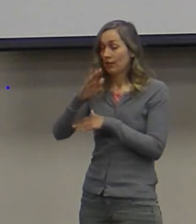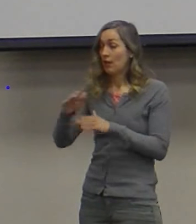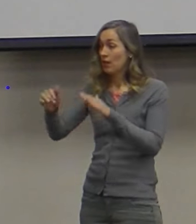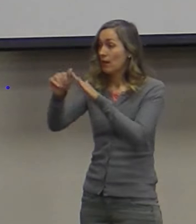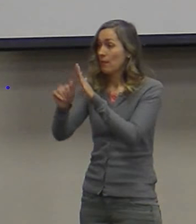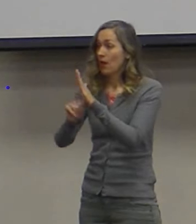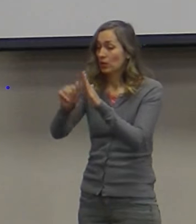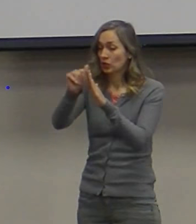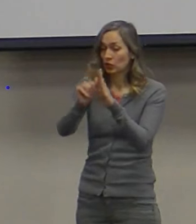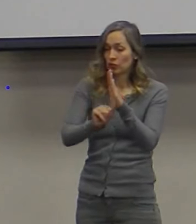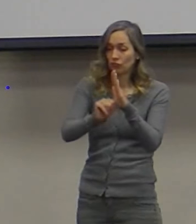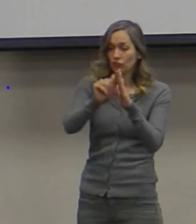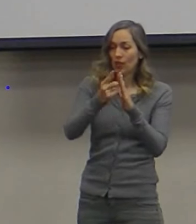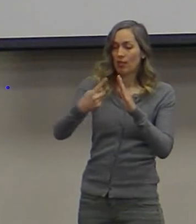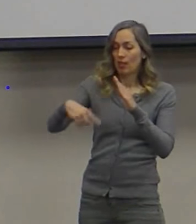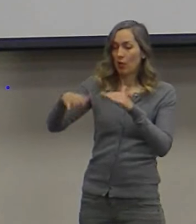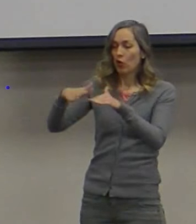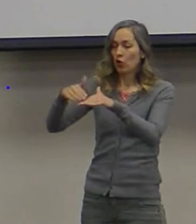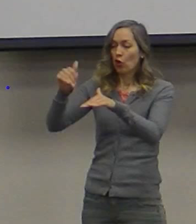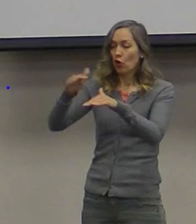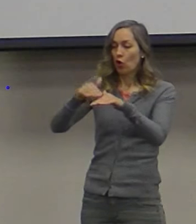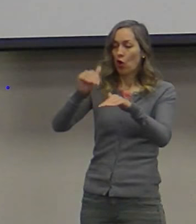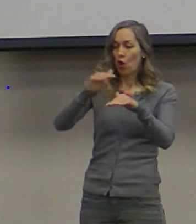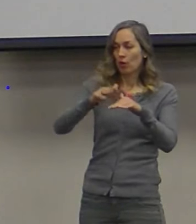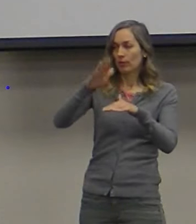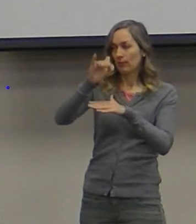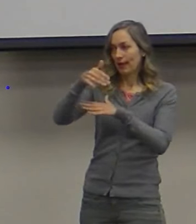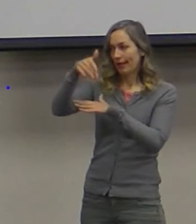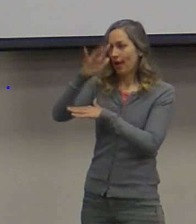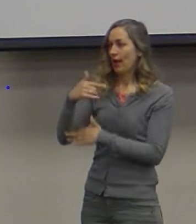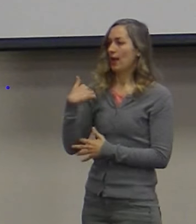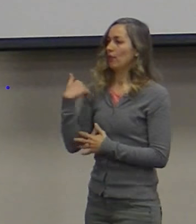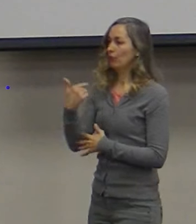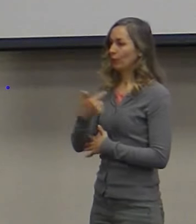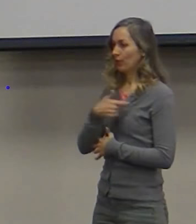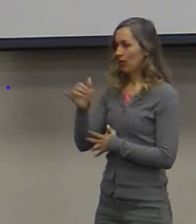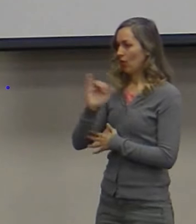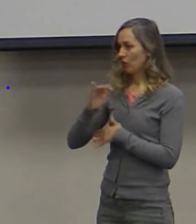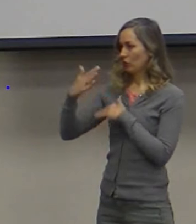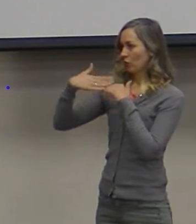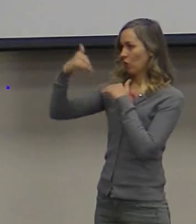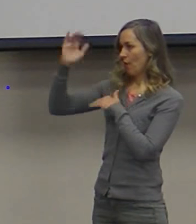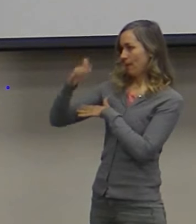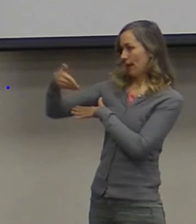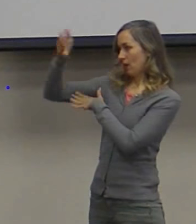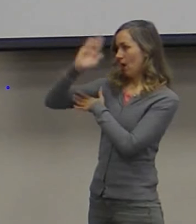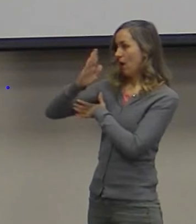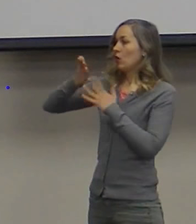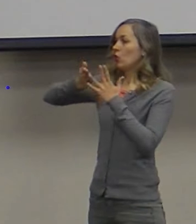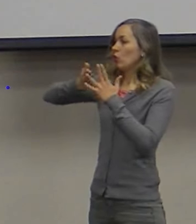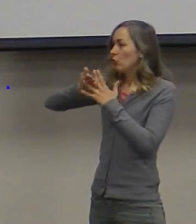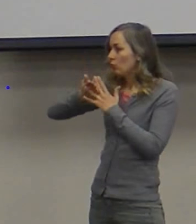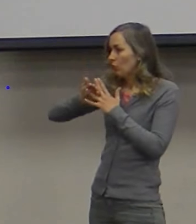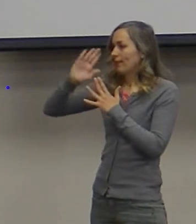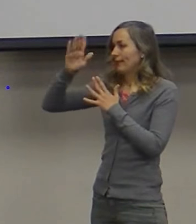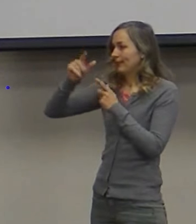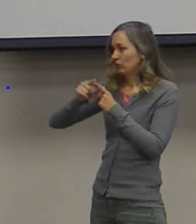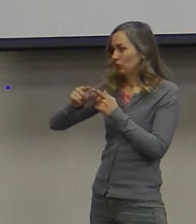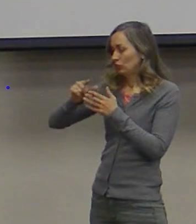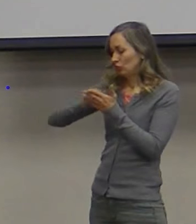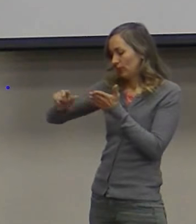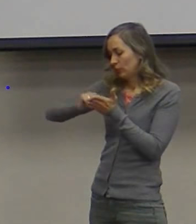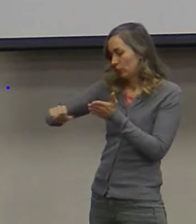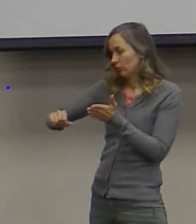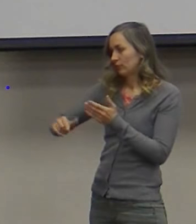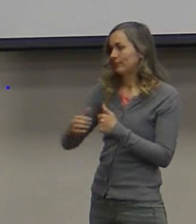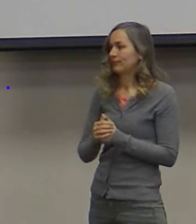God. And in a sense, we're called by God through His Scripture. Now, they endured opposition and persecution for